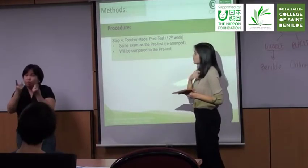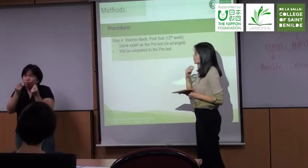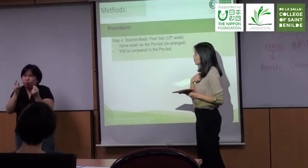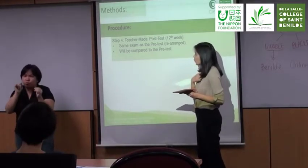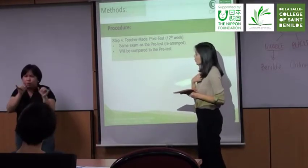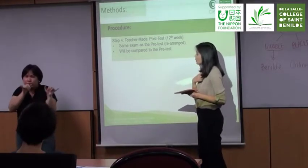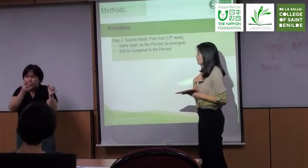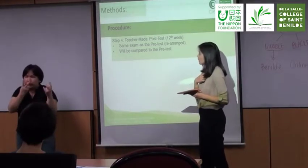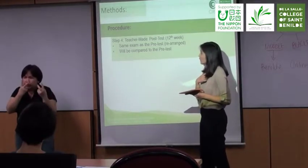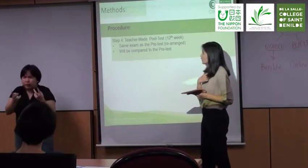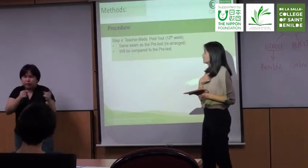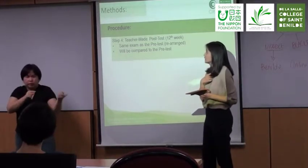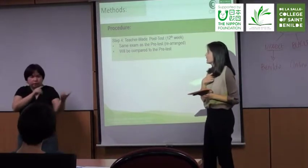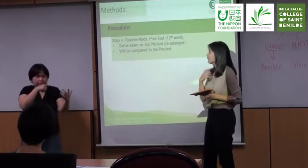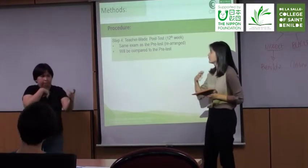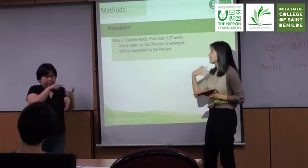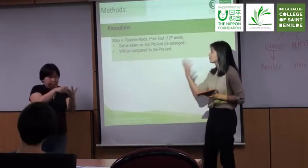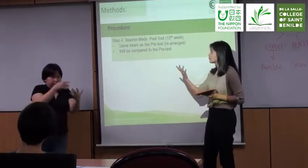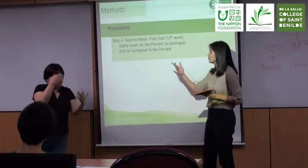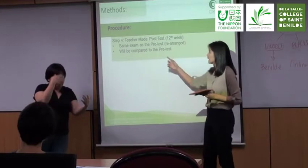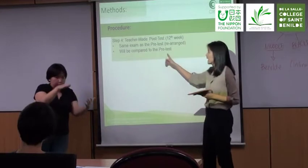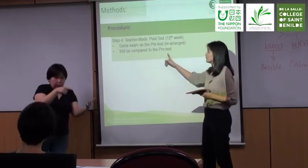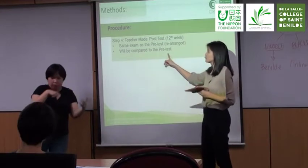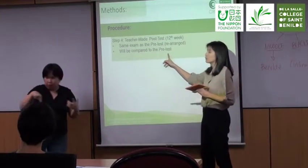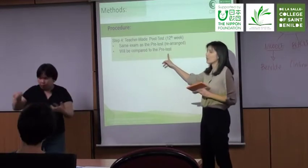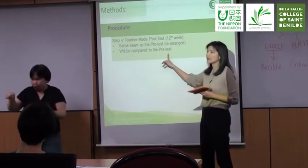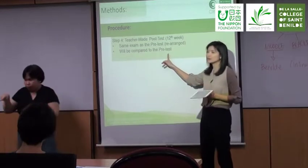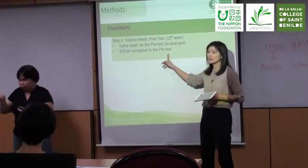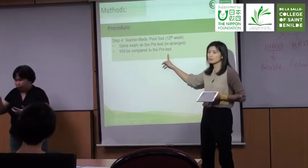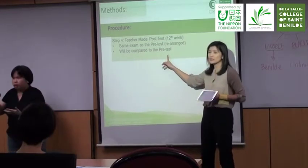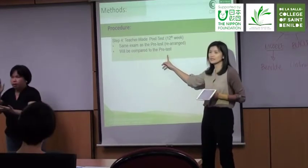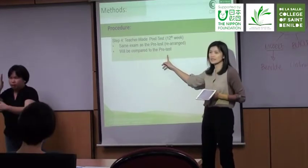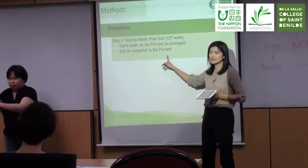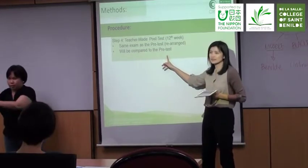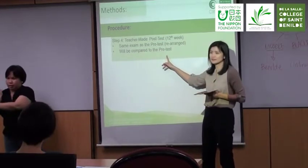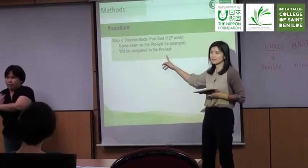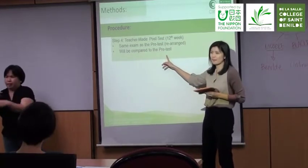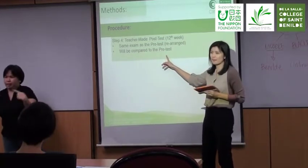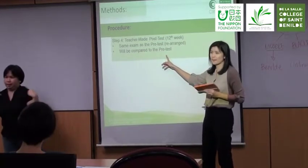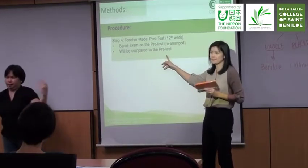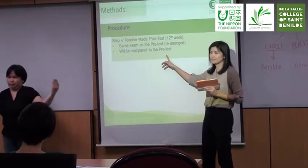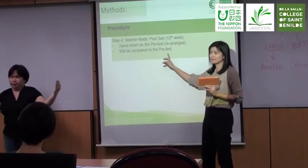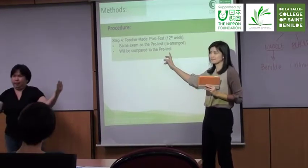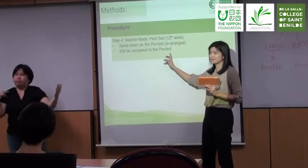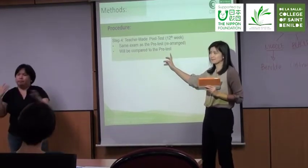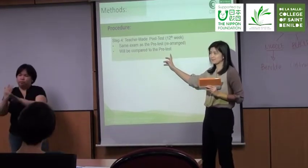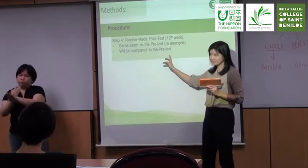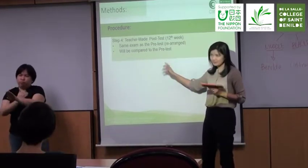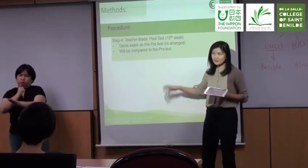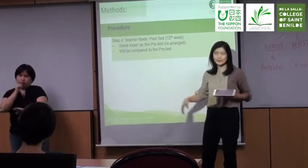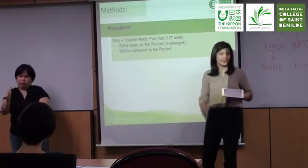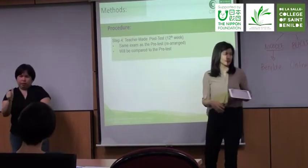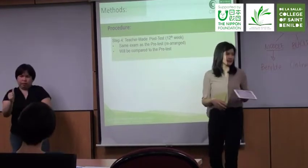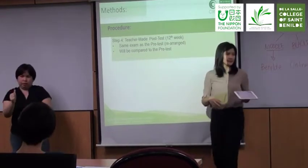for me to know if they improved, I have to compare it with the pre-test.